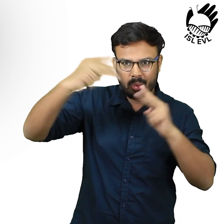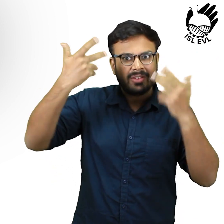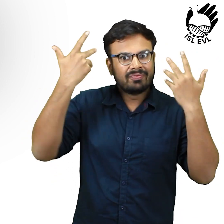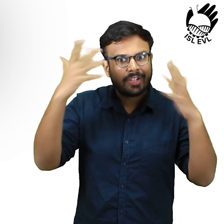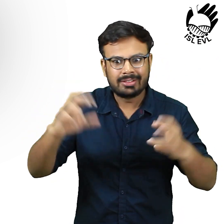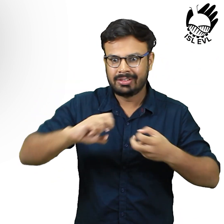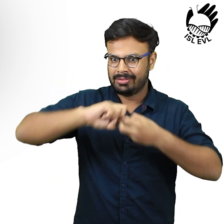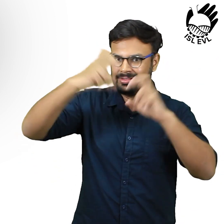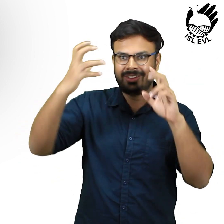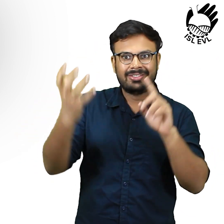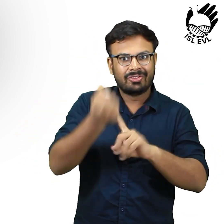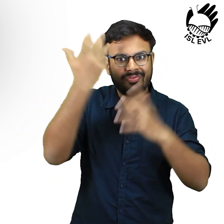sciences.